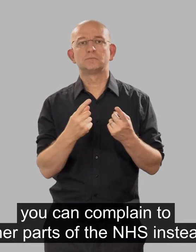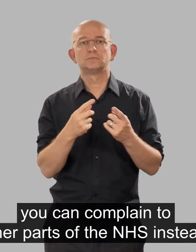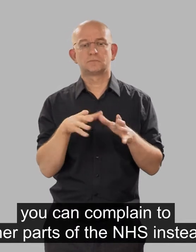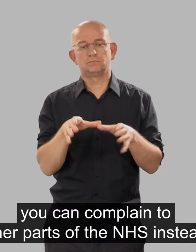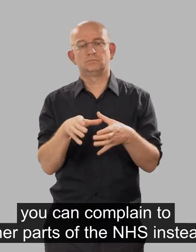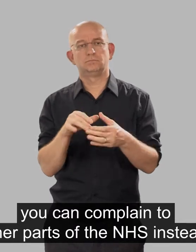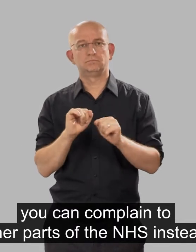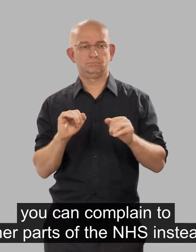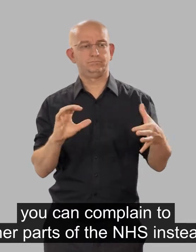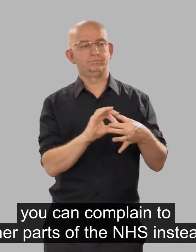NHS instead.